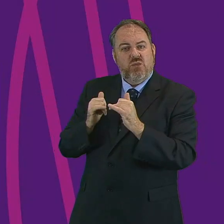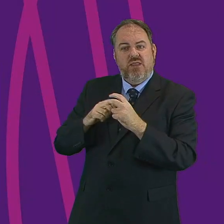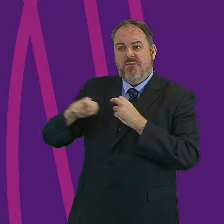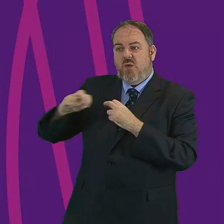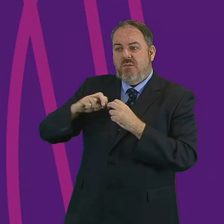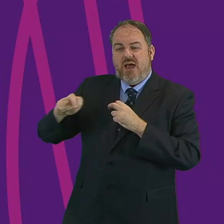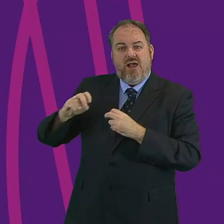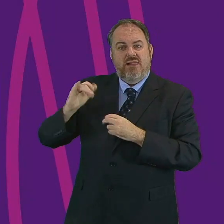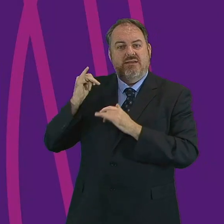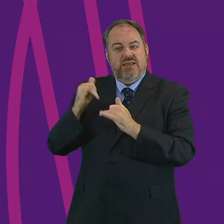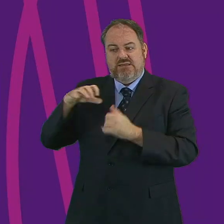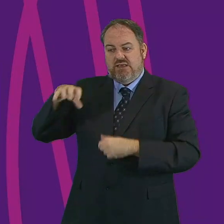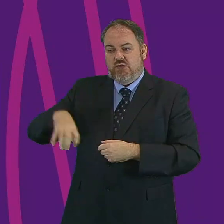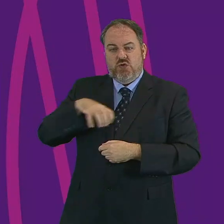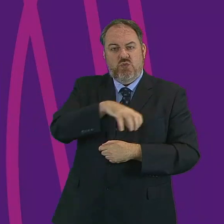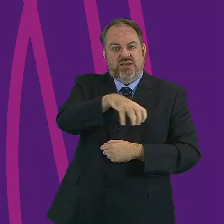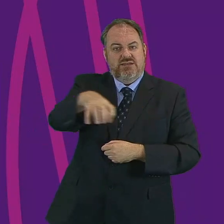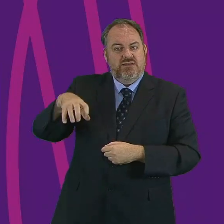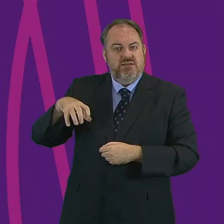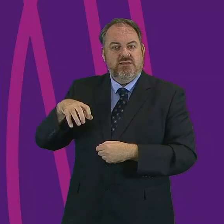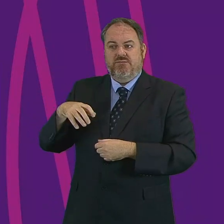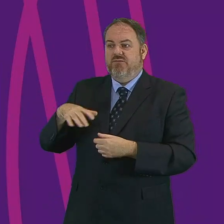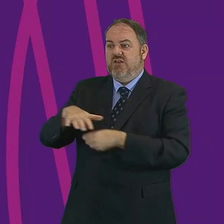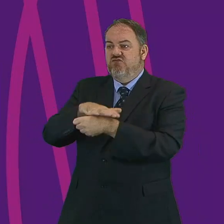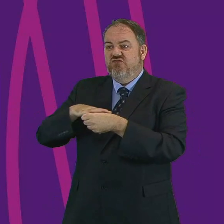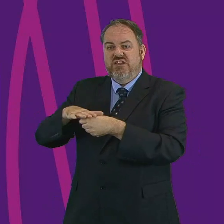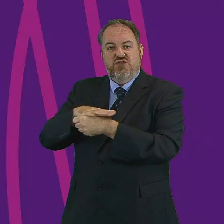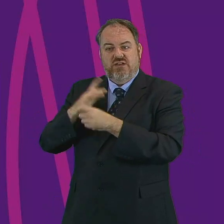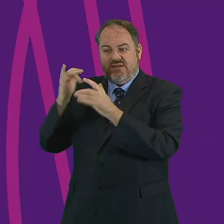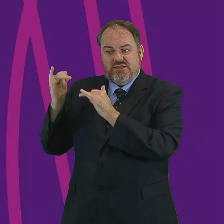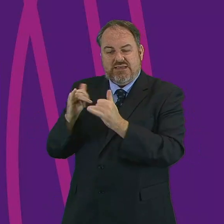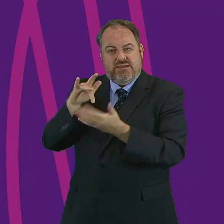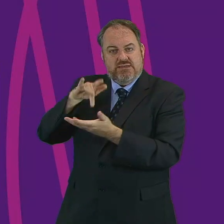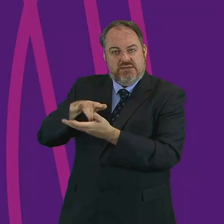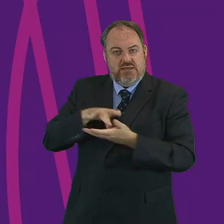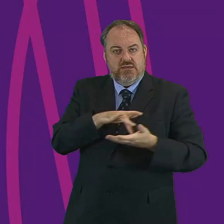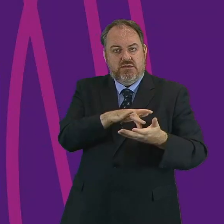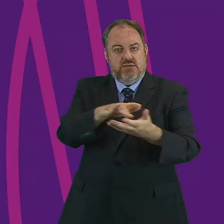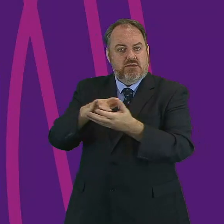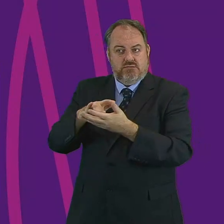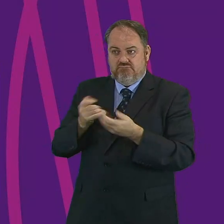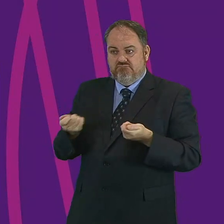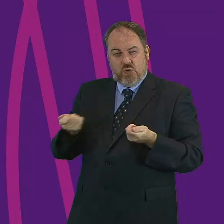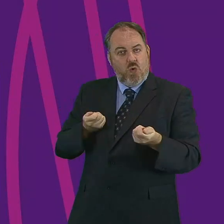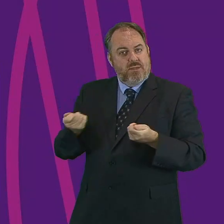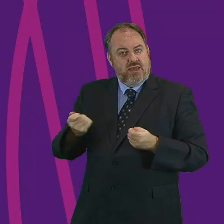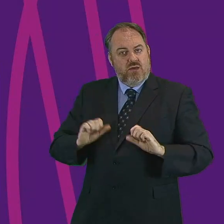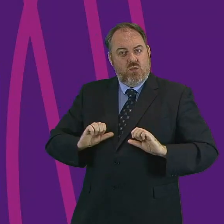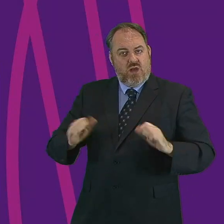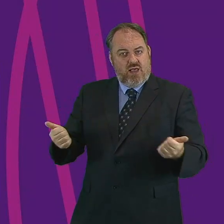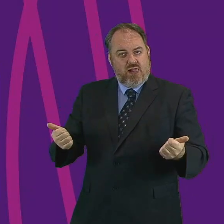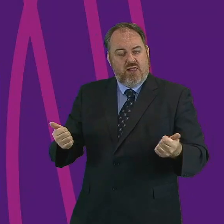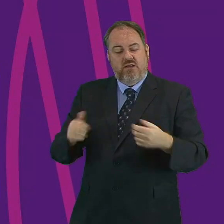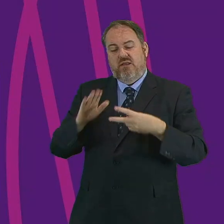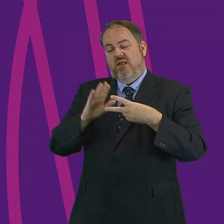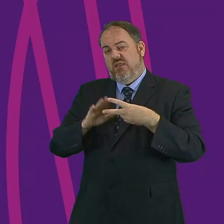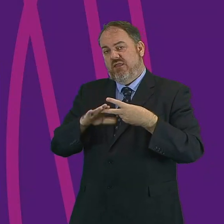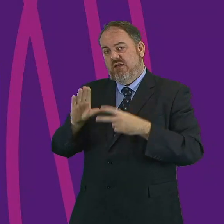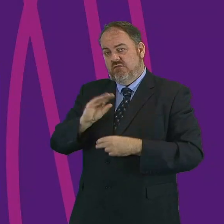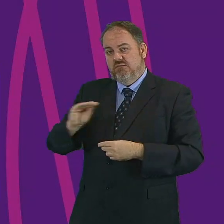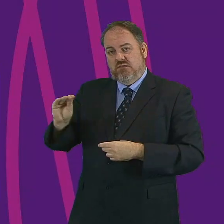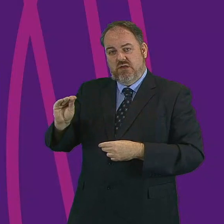over the past few days, been experiencing longer turnaround times through the laboratory UK-wide